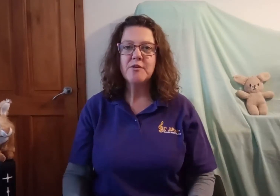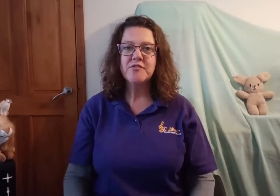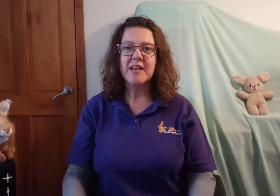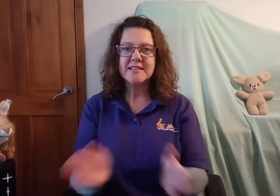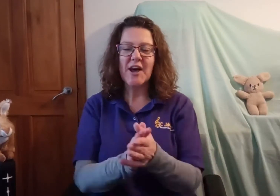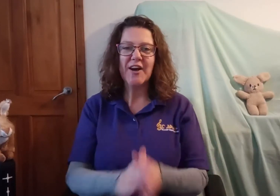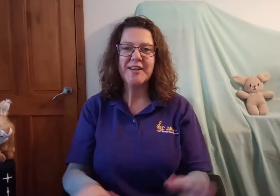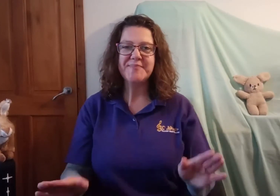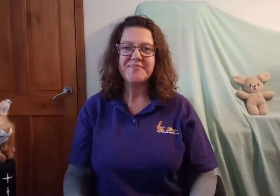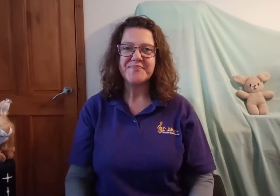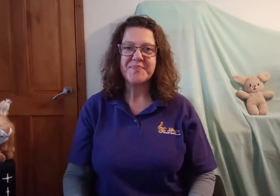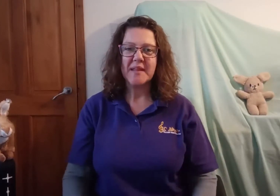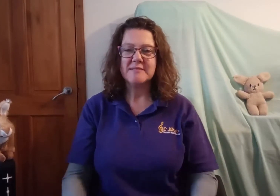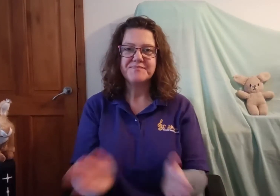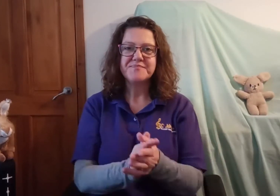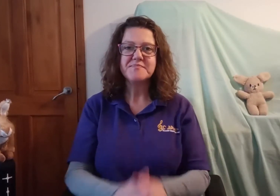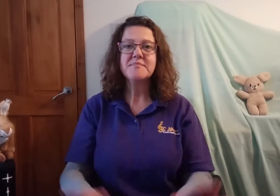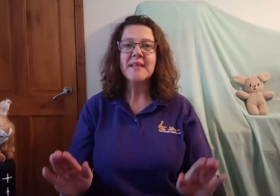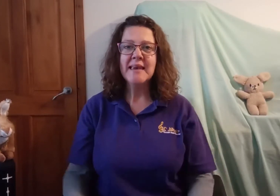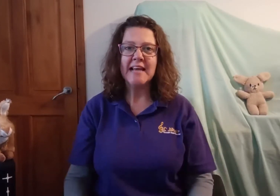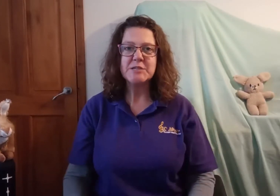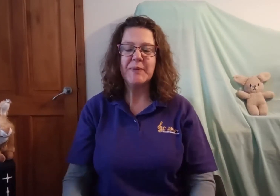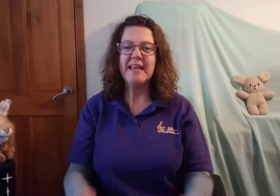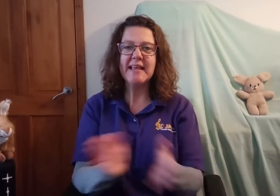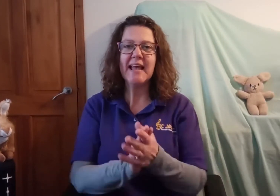Music time. Let's begin.